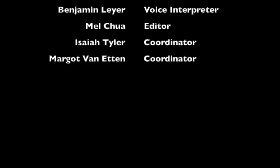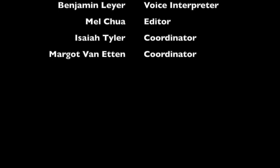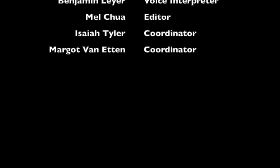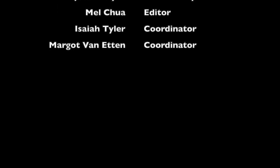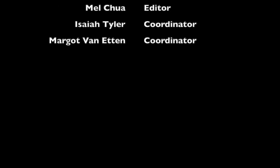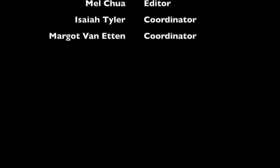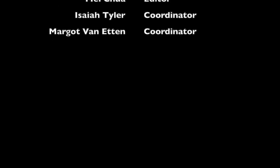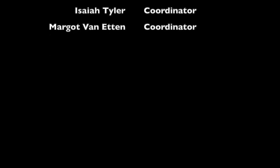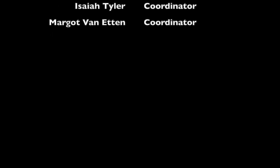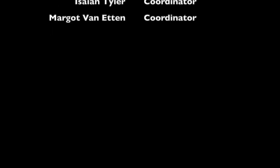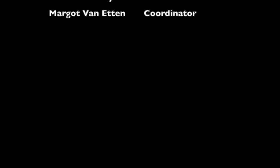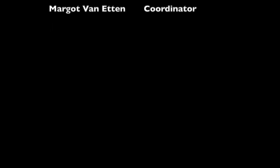Thank you.